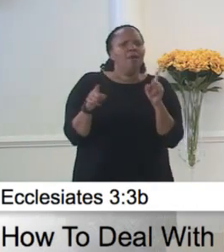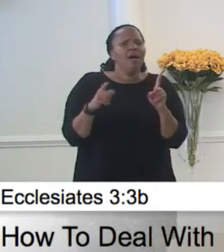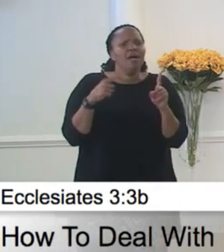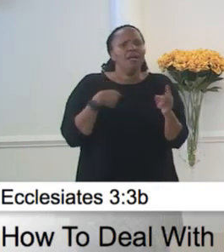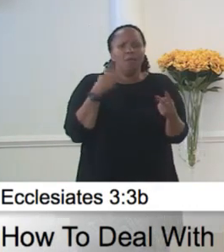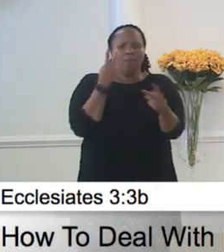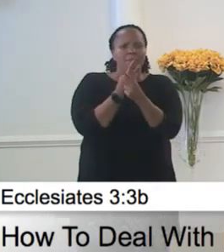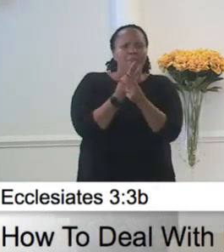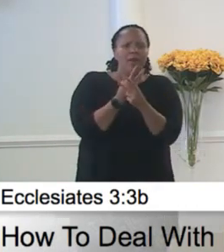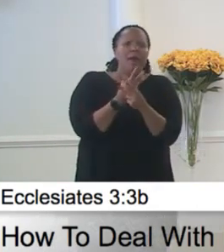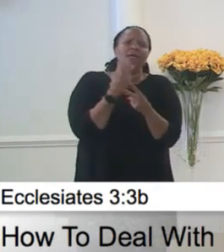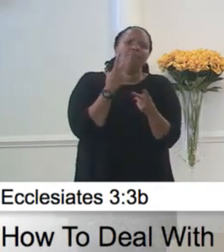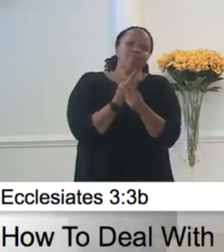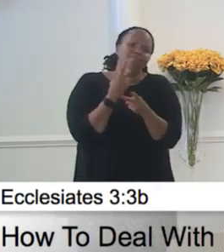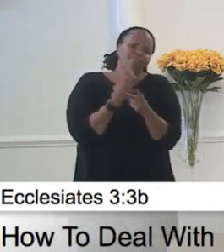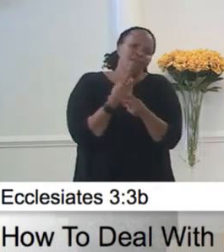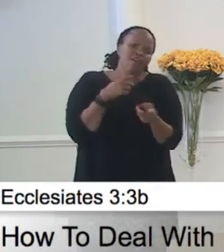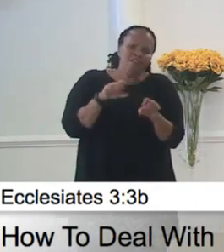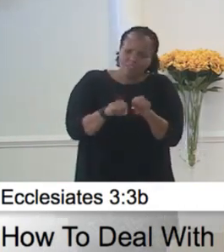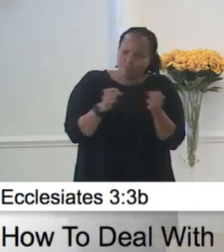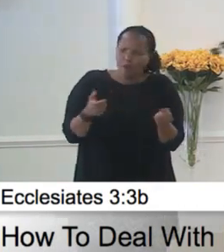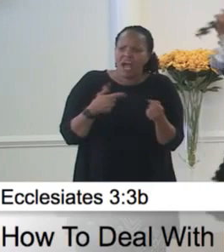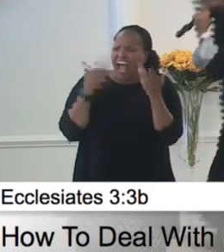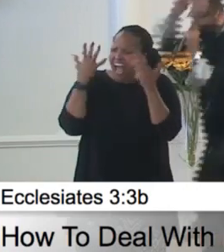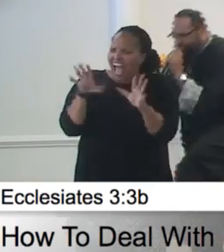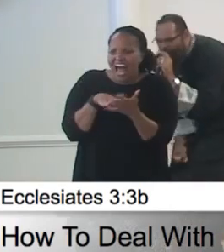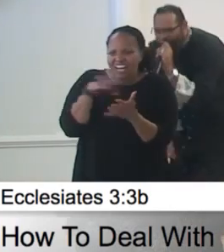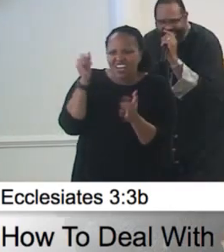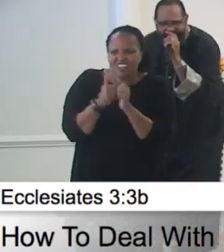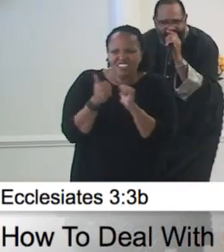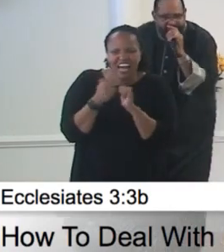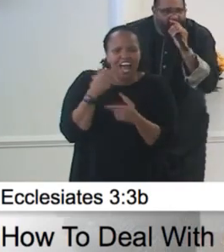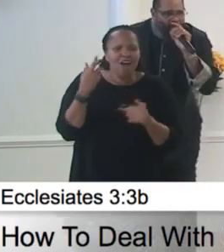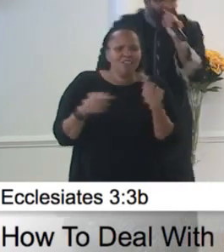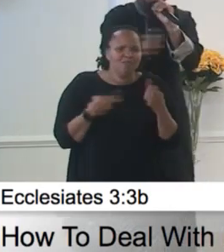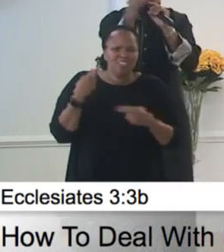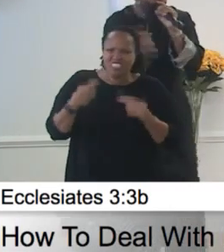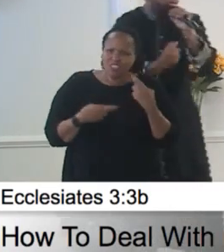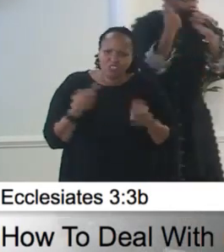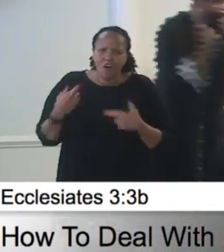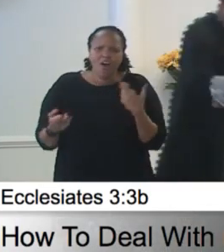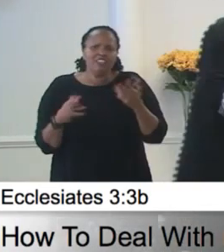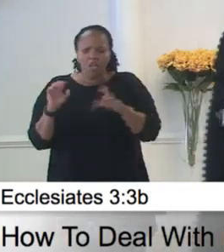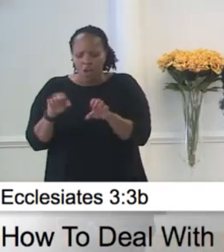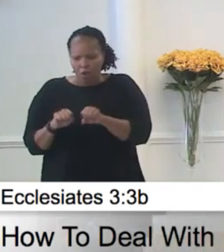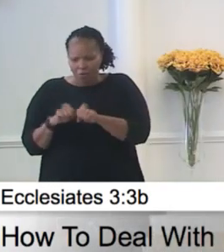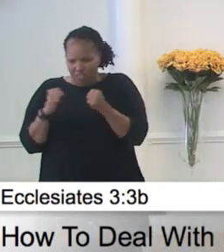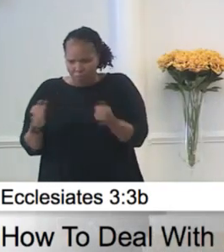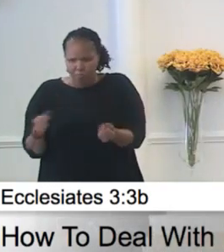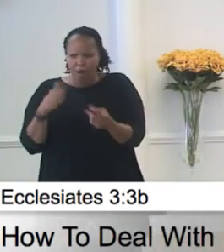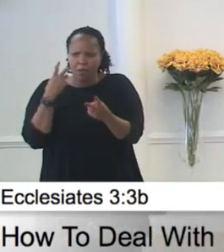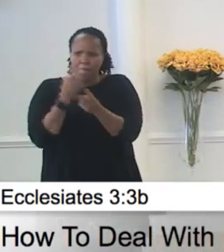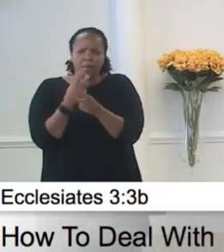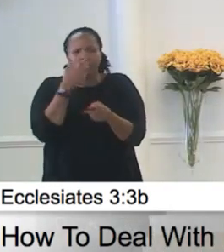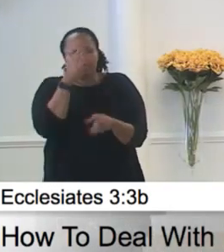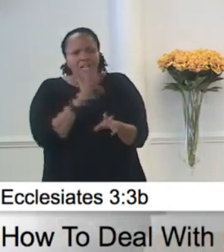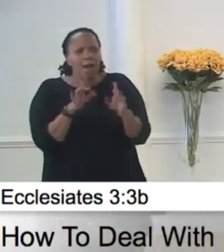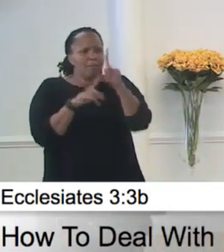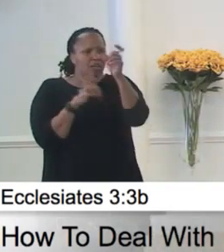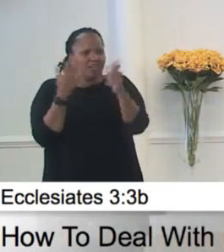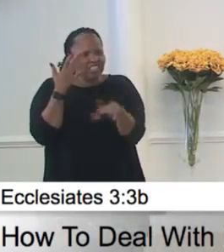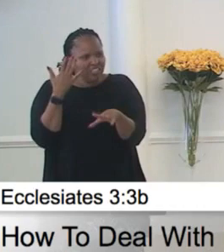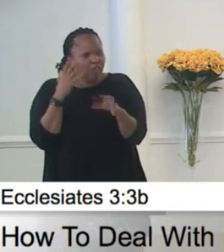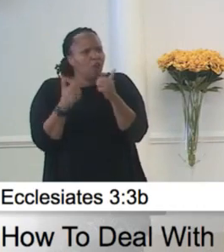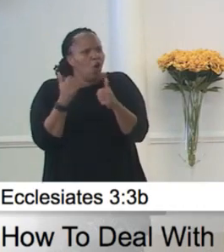broken bones, I learned how to rejoice with the broken bones of God, because he know